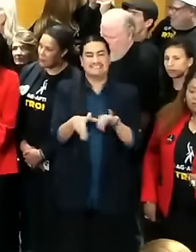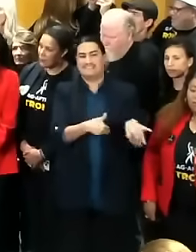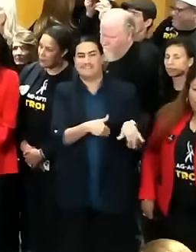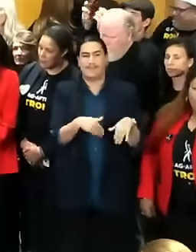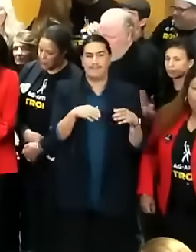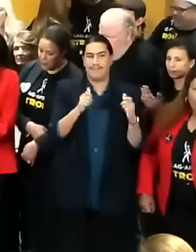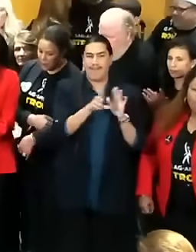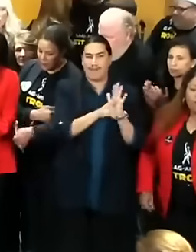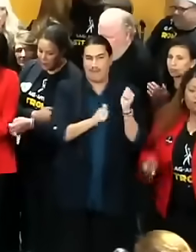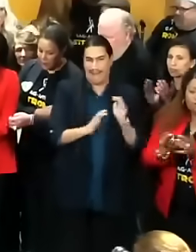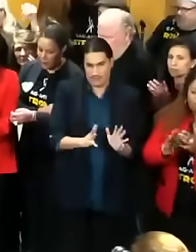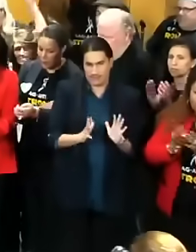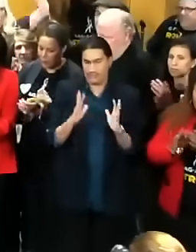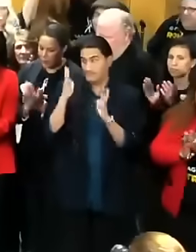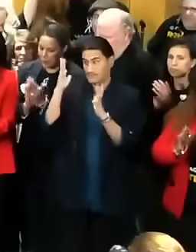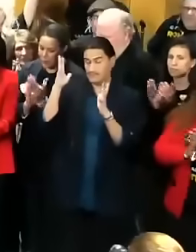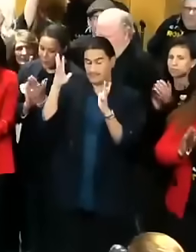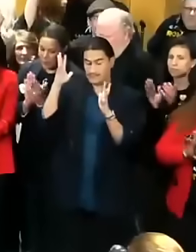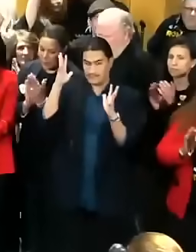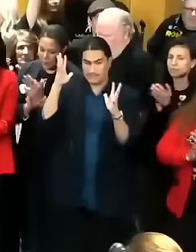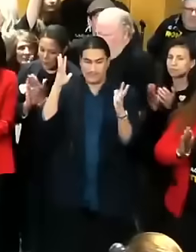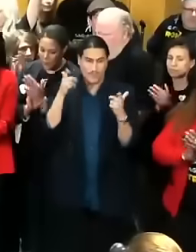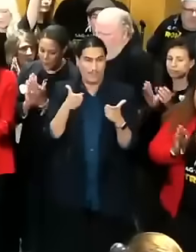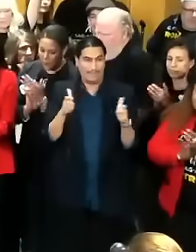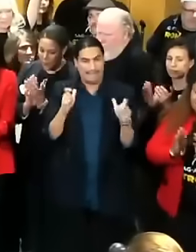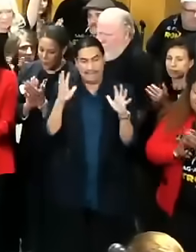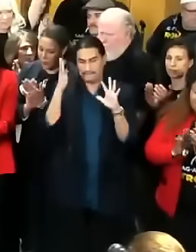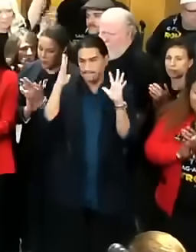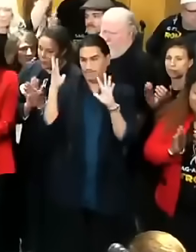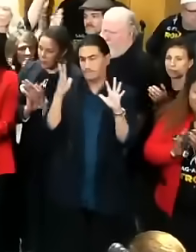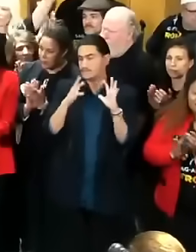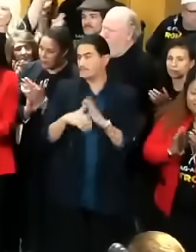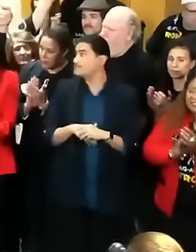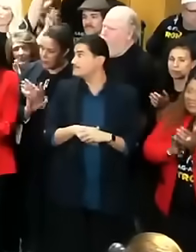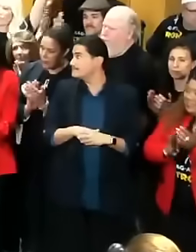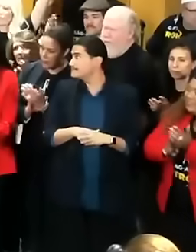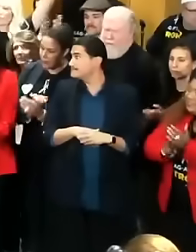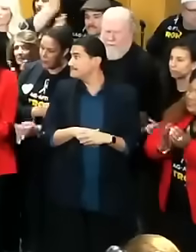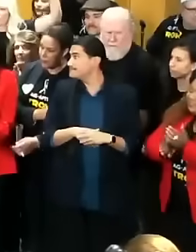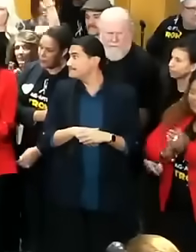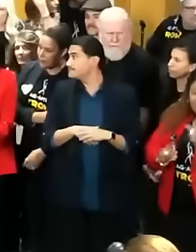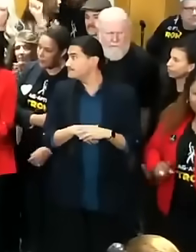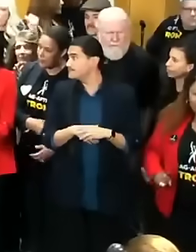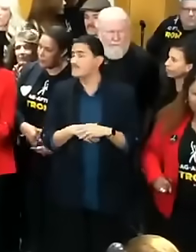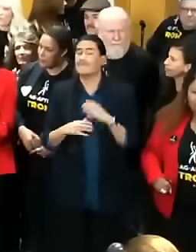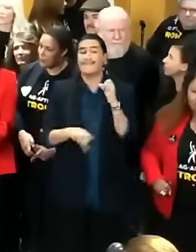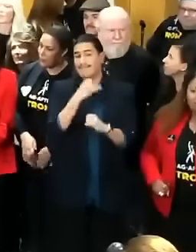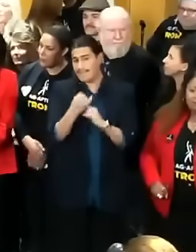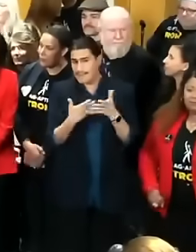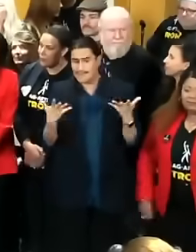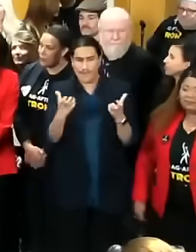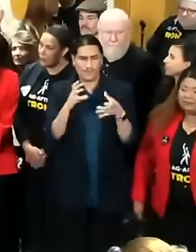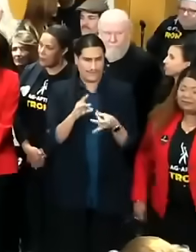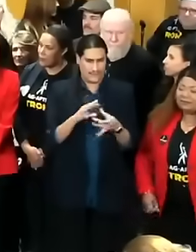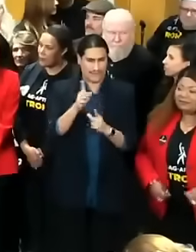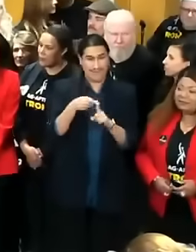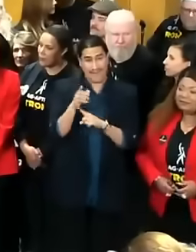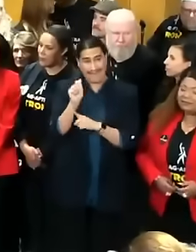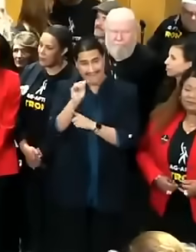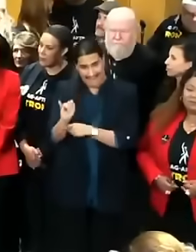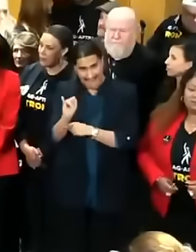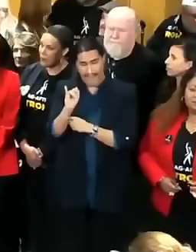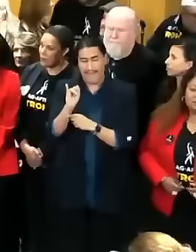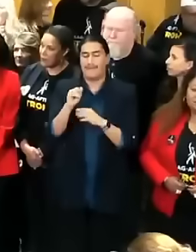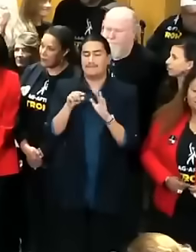contract. So our background actors are protected in our AI provisions. And the last thing I want to mention about the AI provisions,